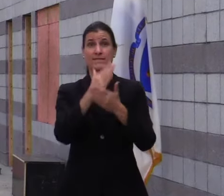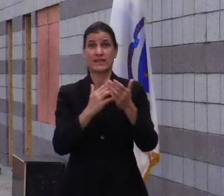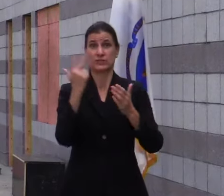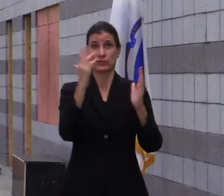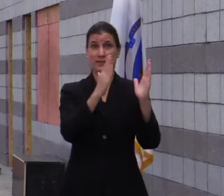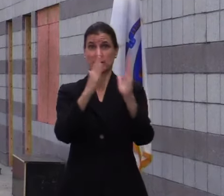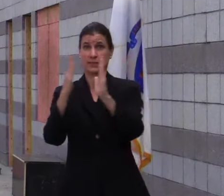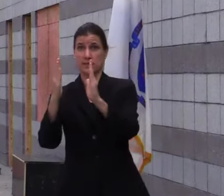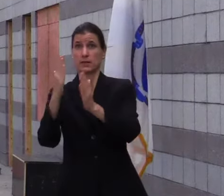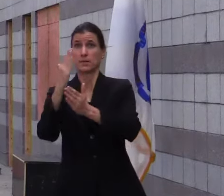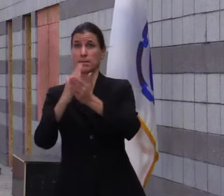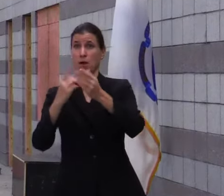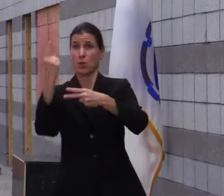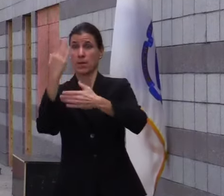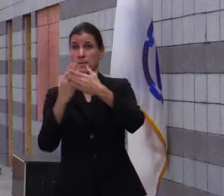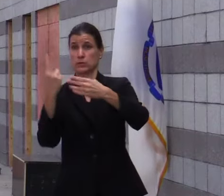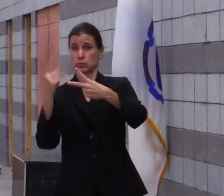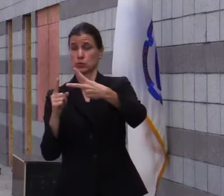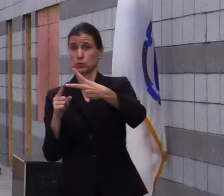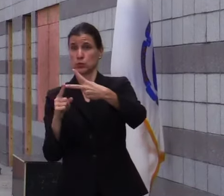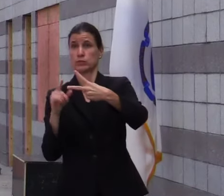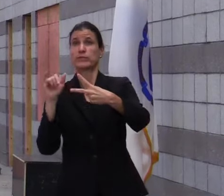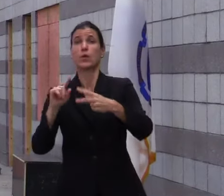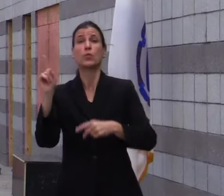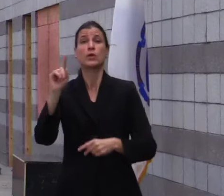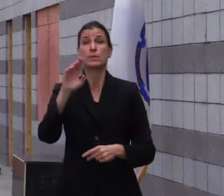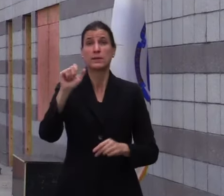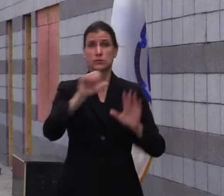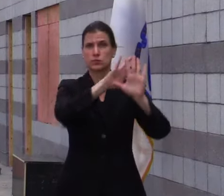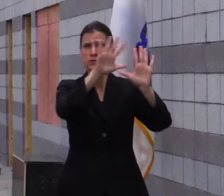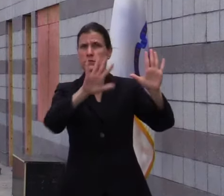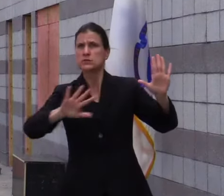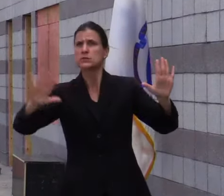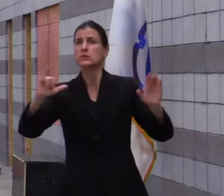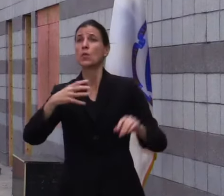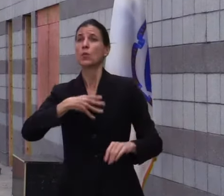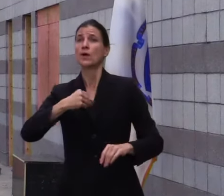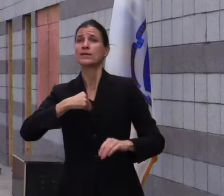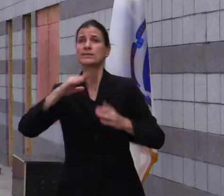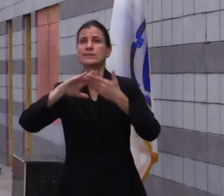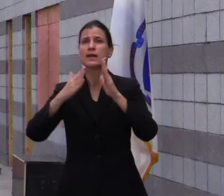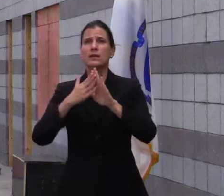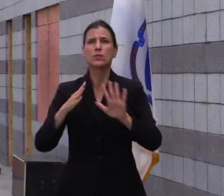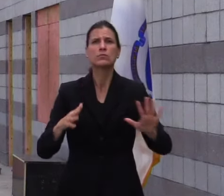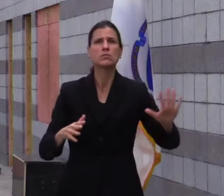that have been going on in other states for a long period of time at this point, months,